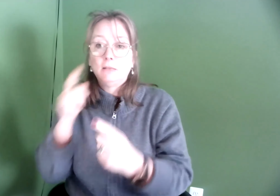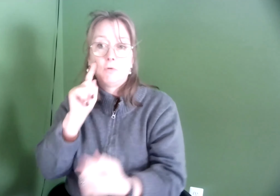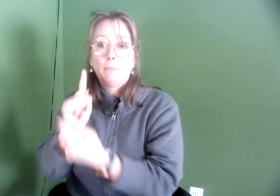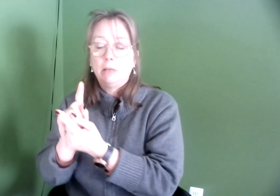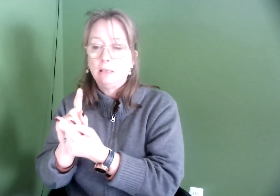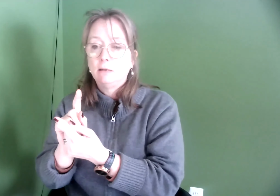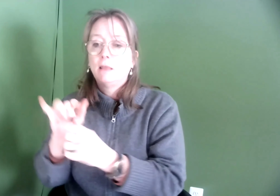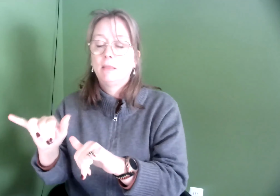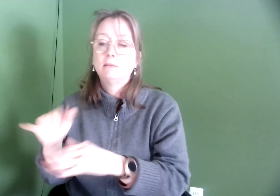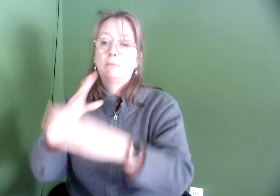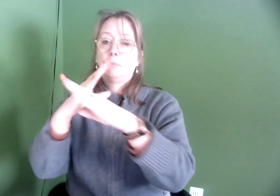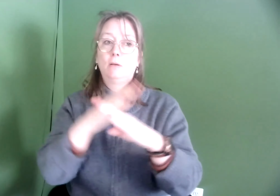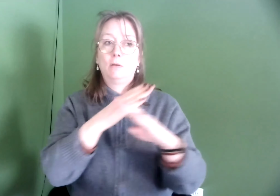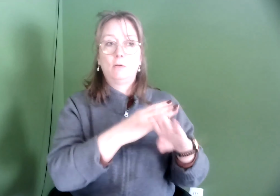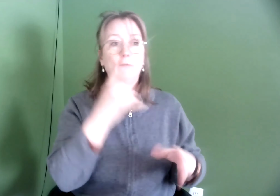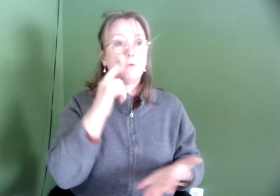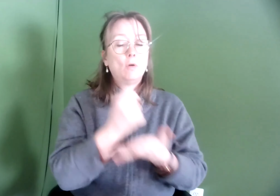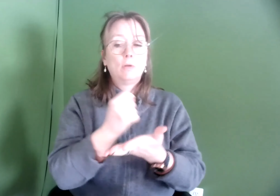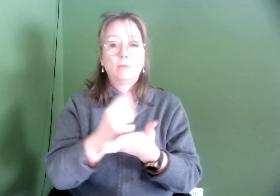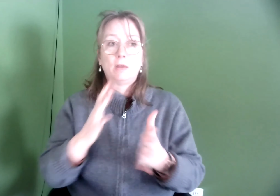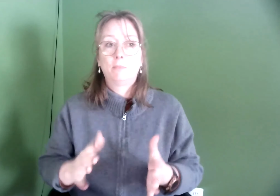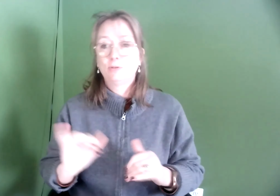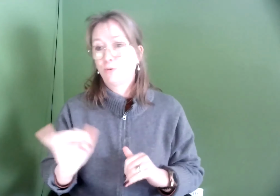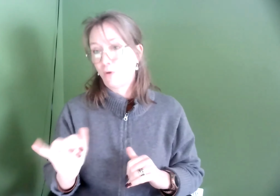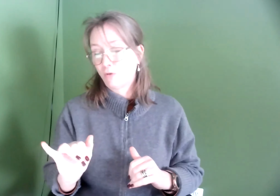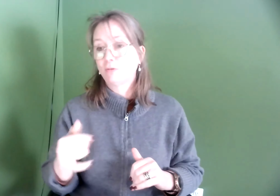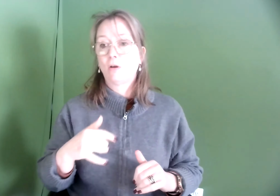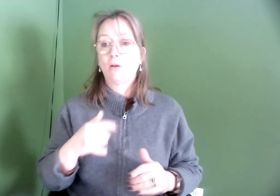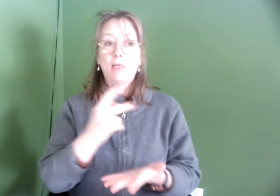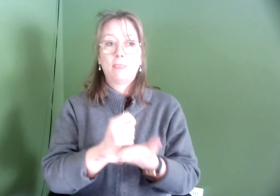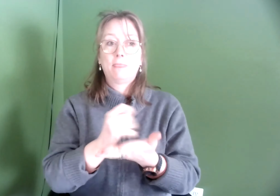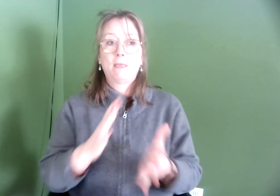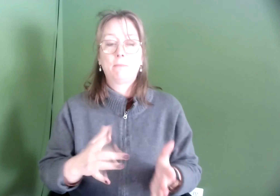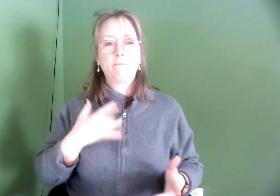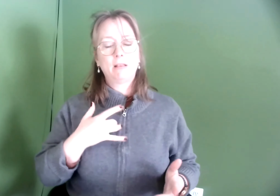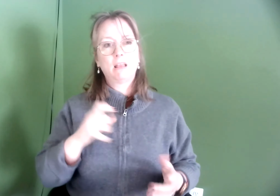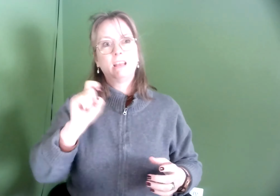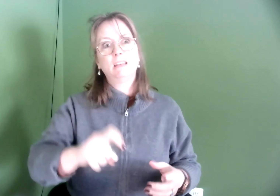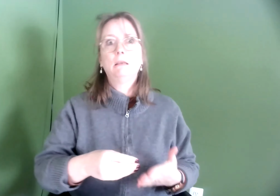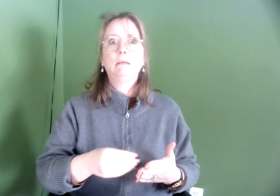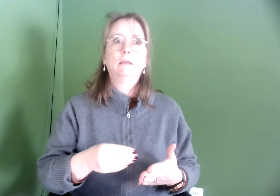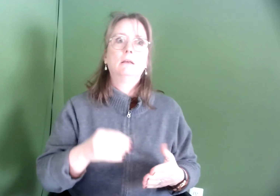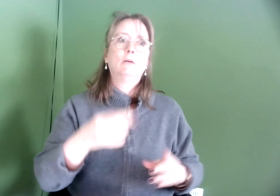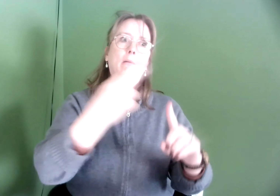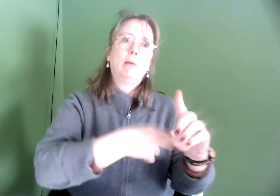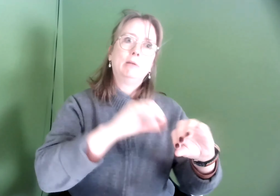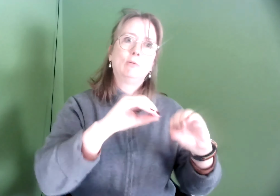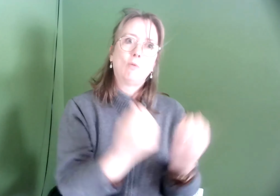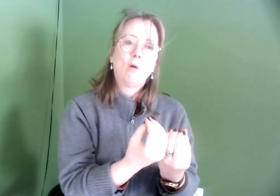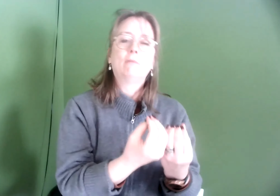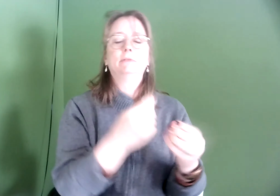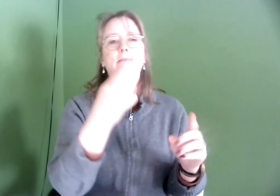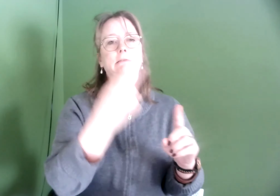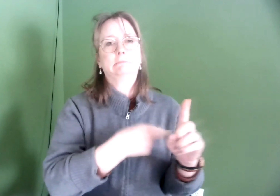barrier for therapists, because therapists feel like they have to pay rent on an office, and not all therapists can afford to pay rent